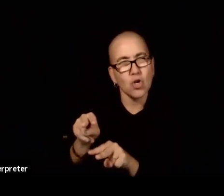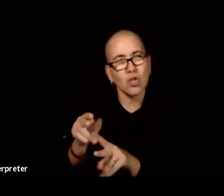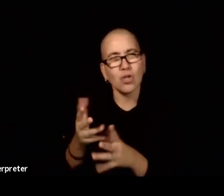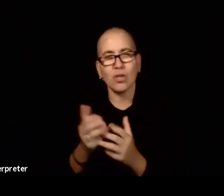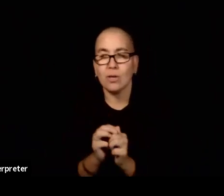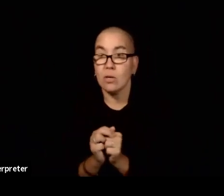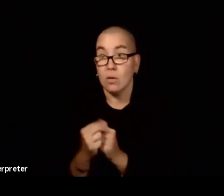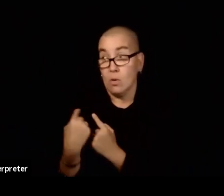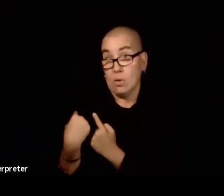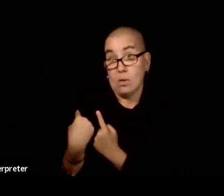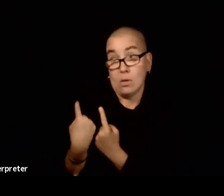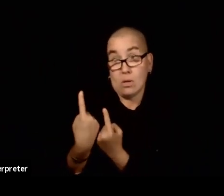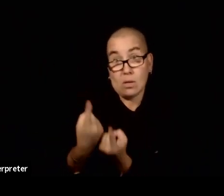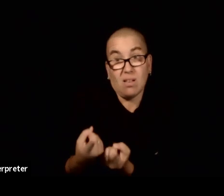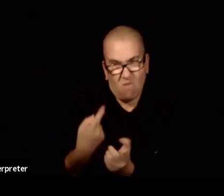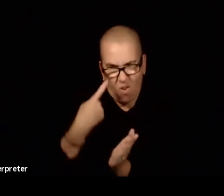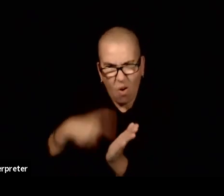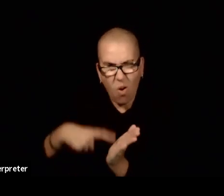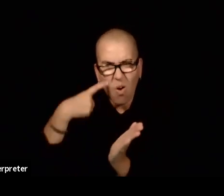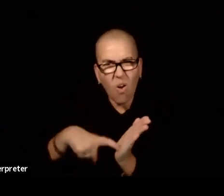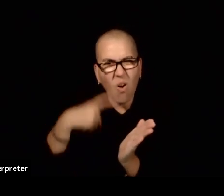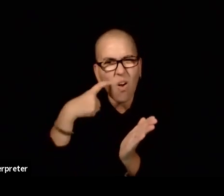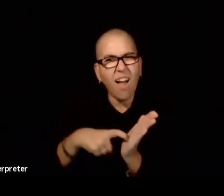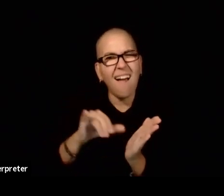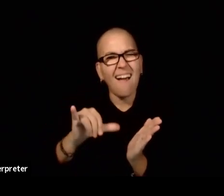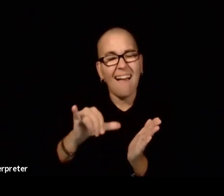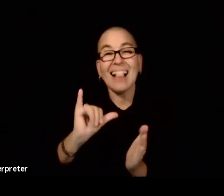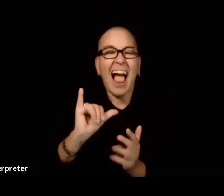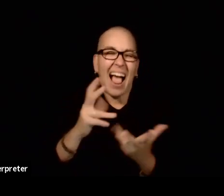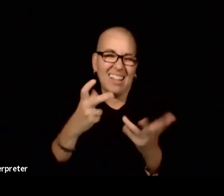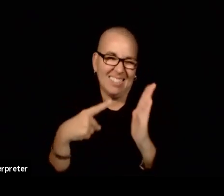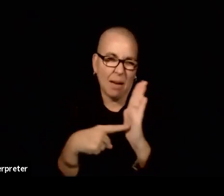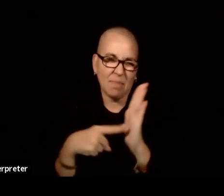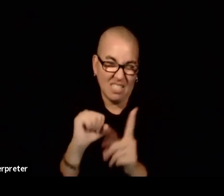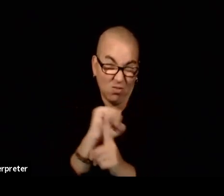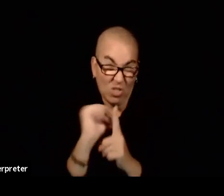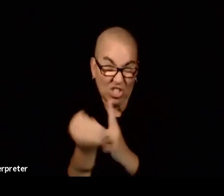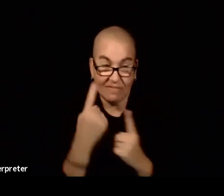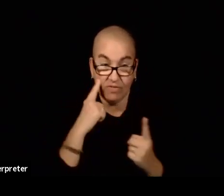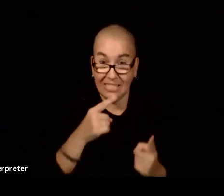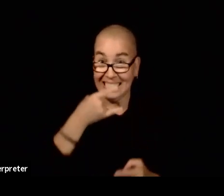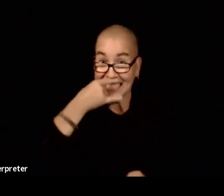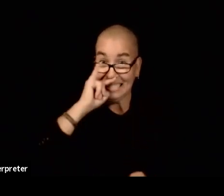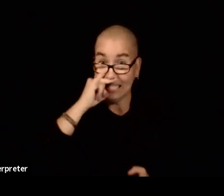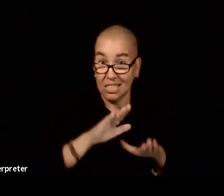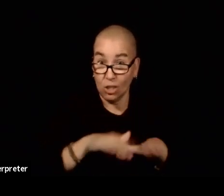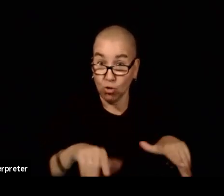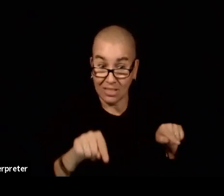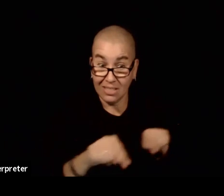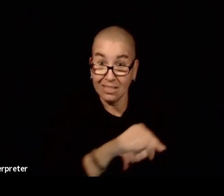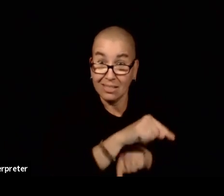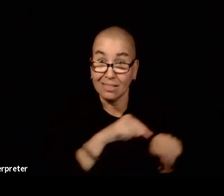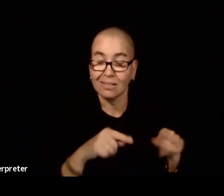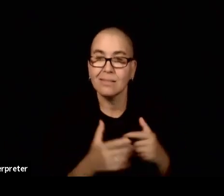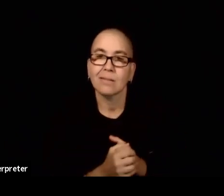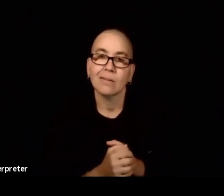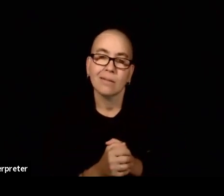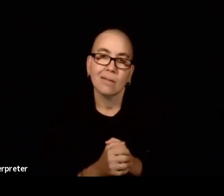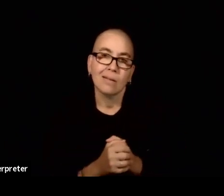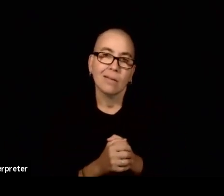these settings is, as the commissioner stated earlier, is that we're seeing more cases in